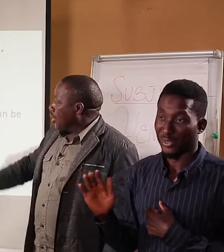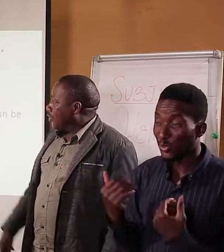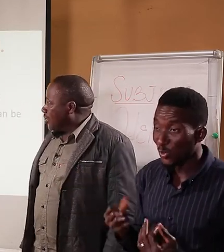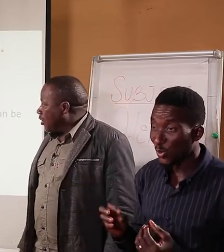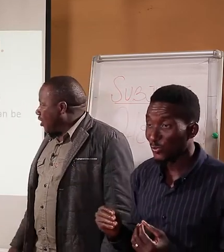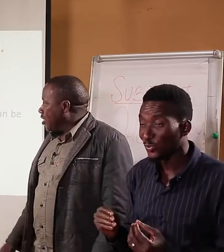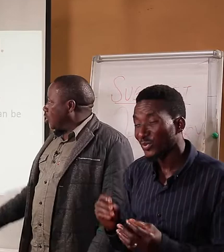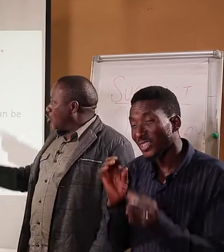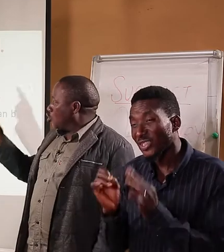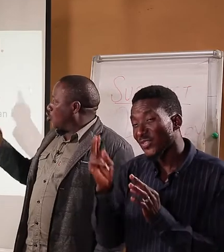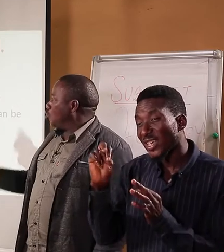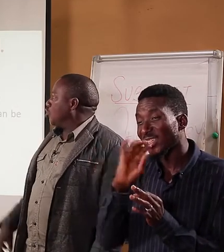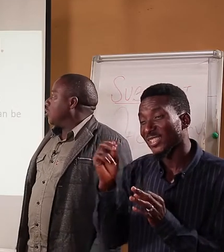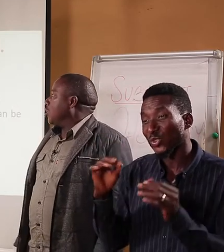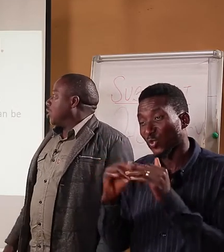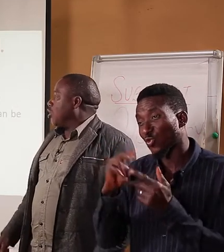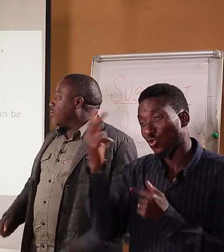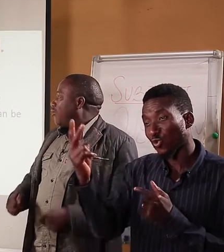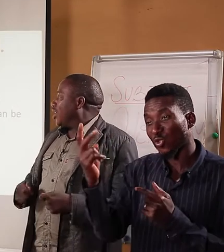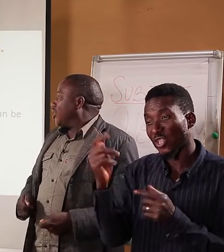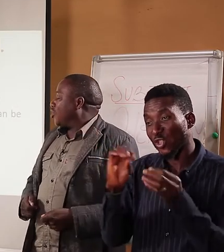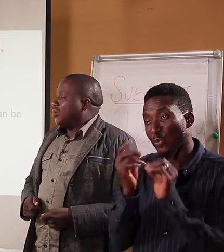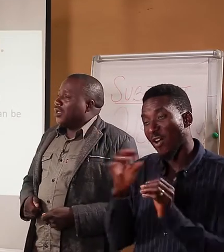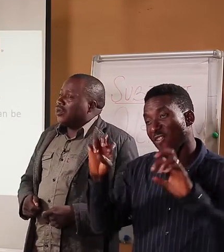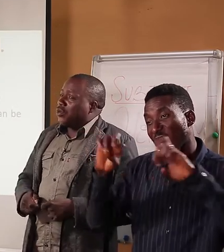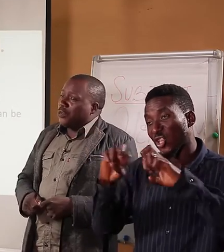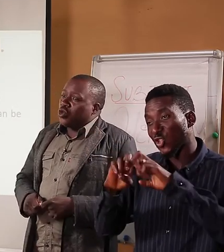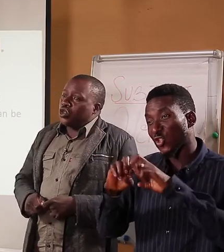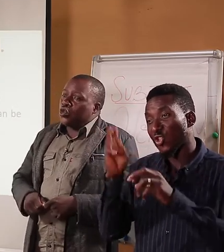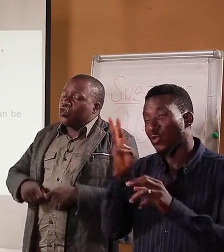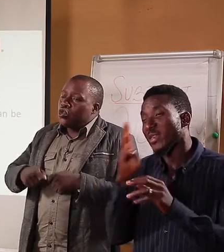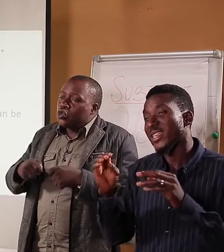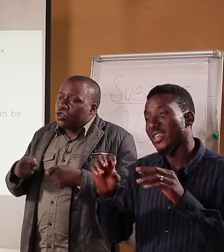see if n is equals to 2, the number of electrons